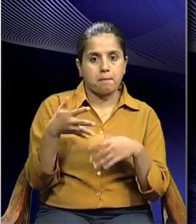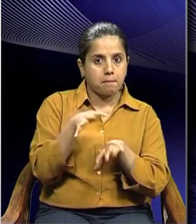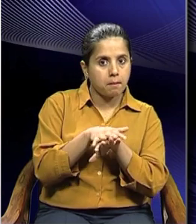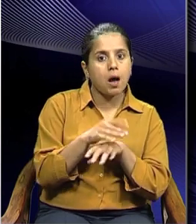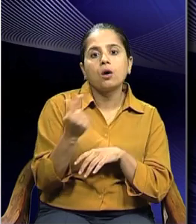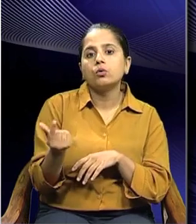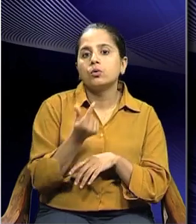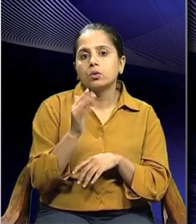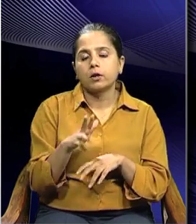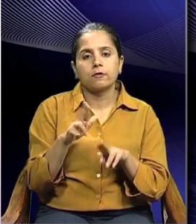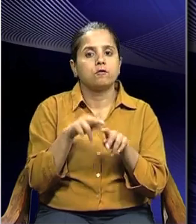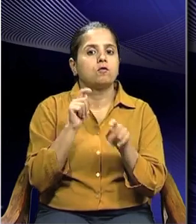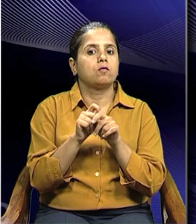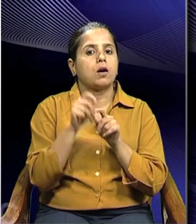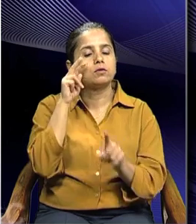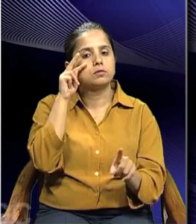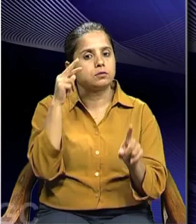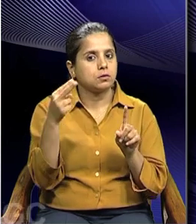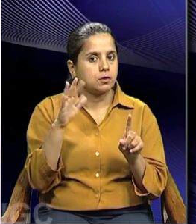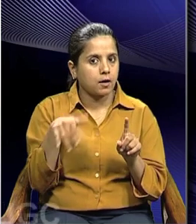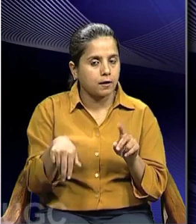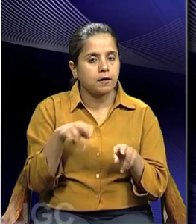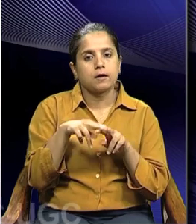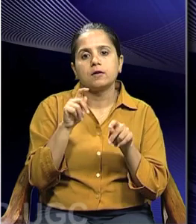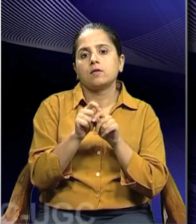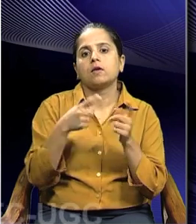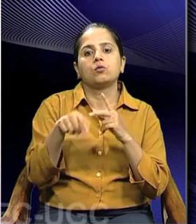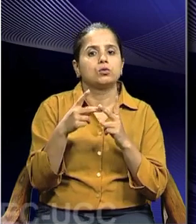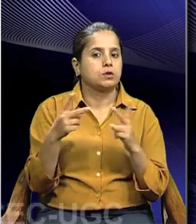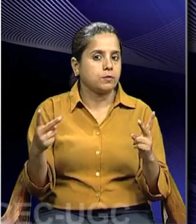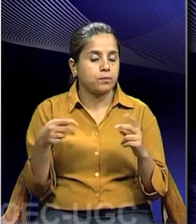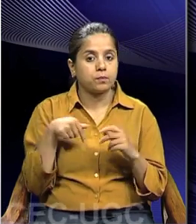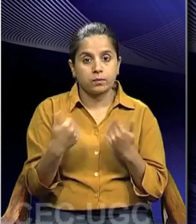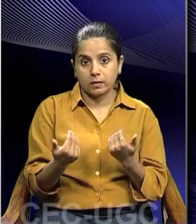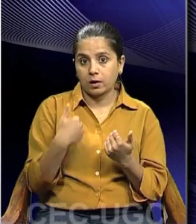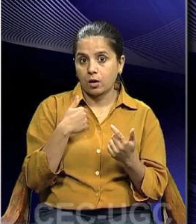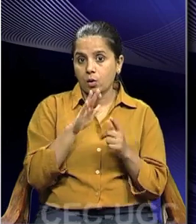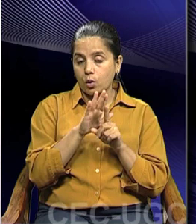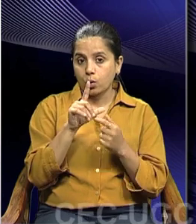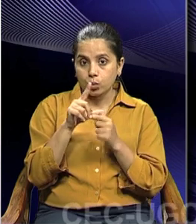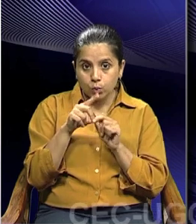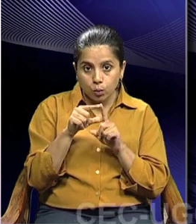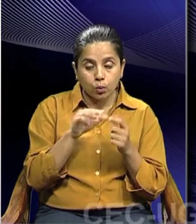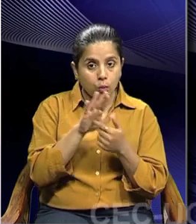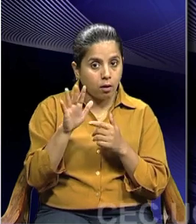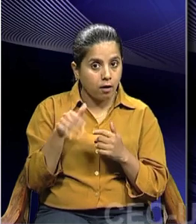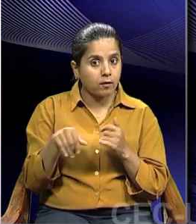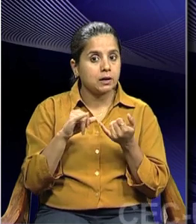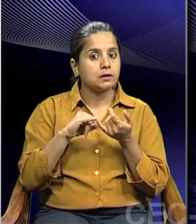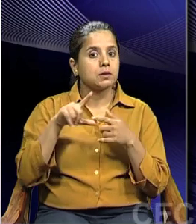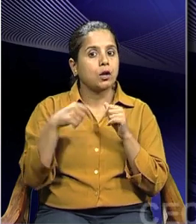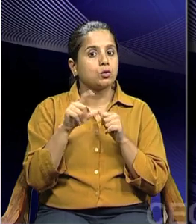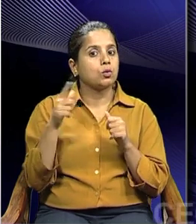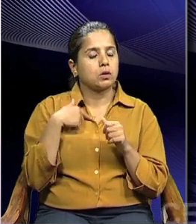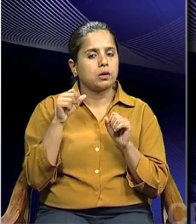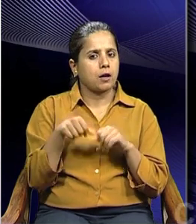using functional perspective or functional approach. Here while conducting the sectoral analysis, we